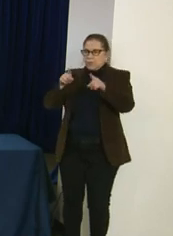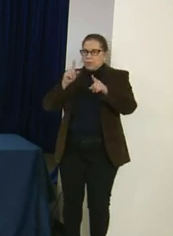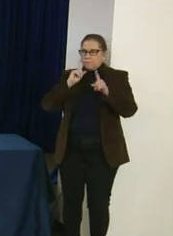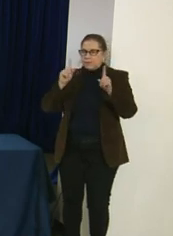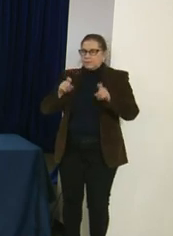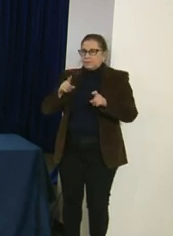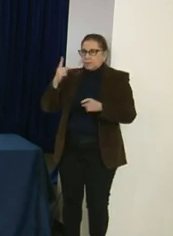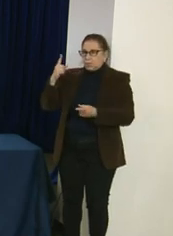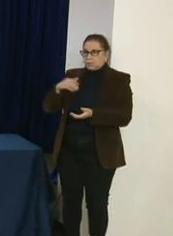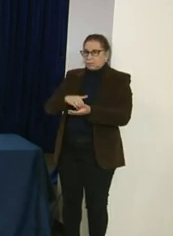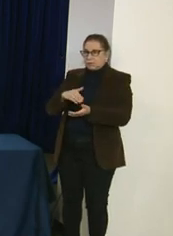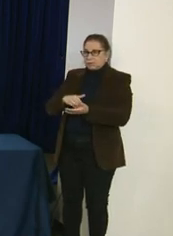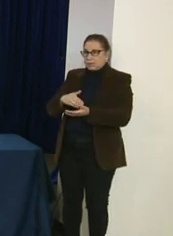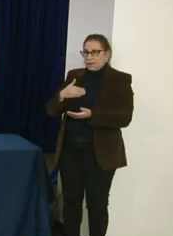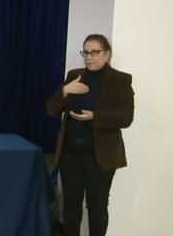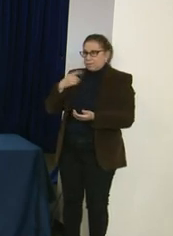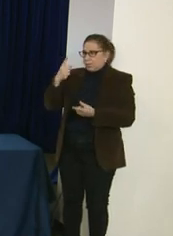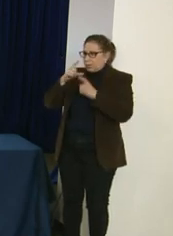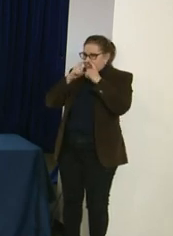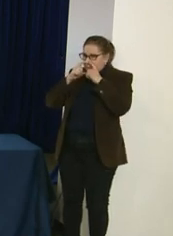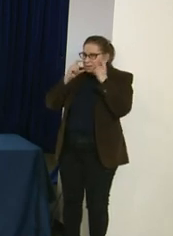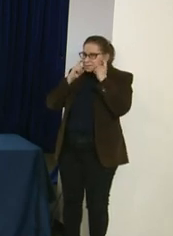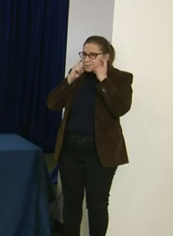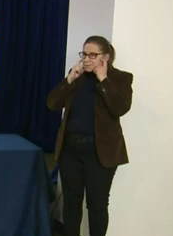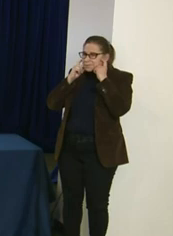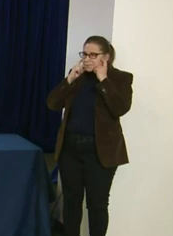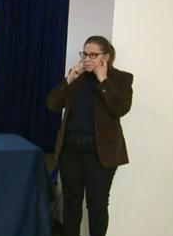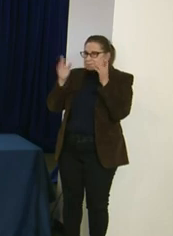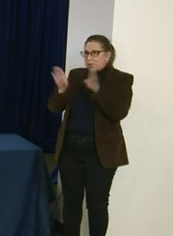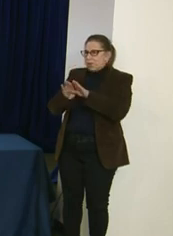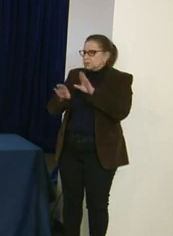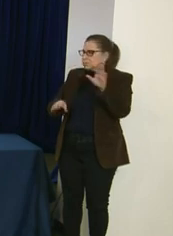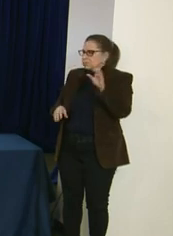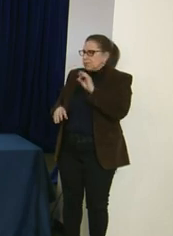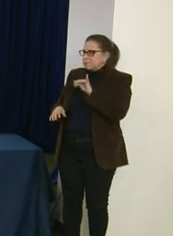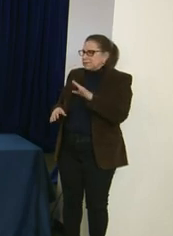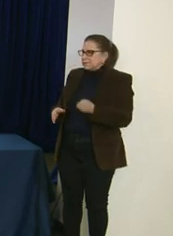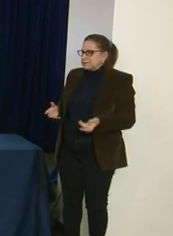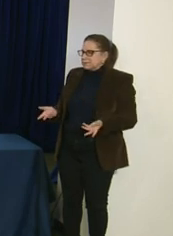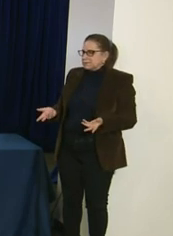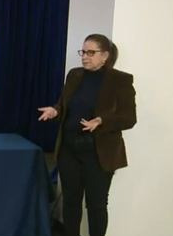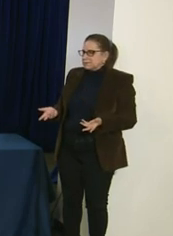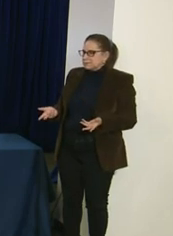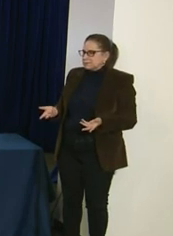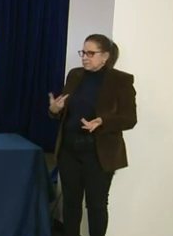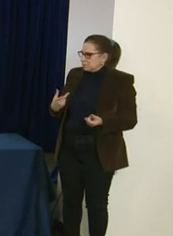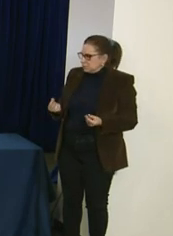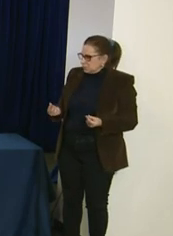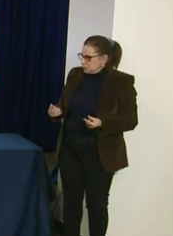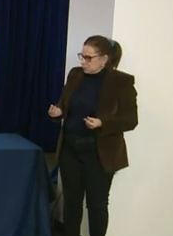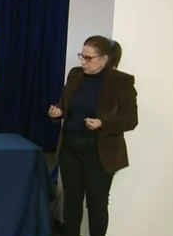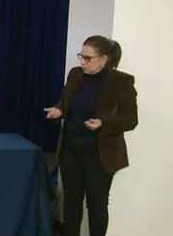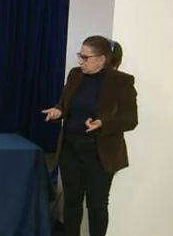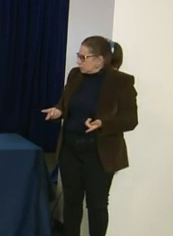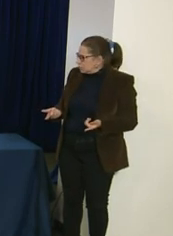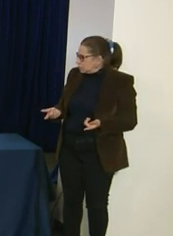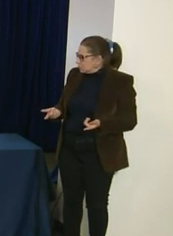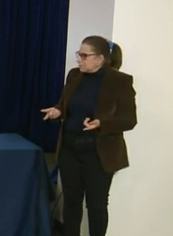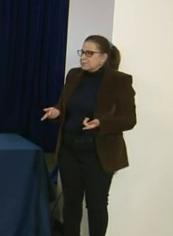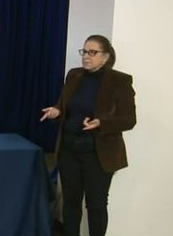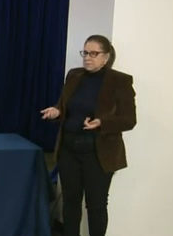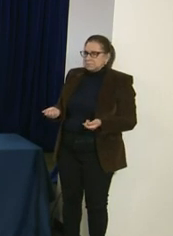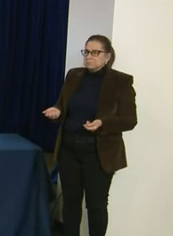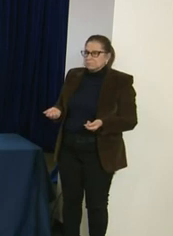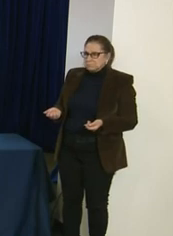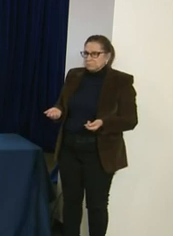he got frustrated and closed up his practice. What do you do in a situation like both of those, please? Okay, thanks